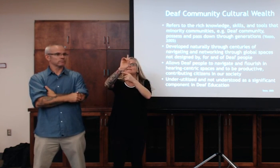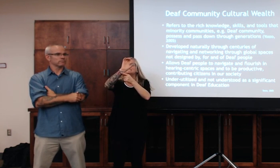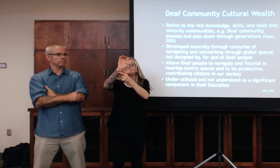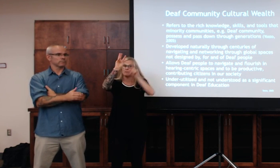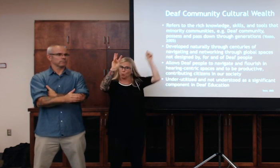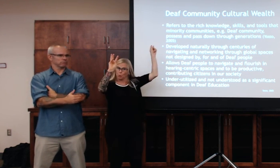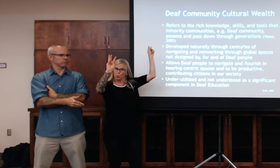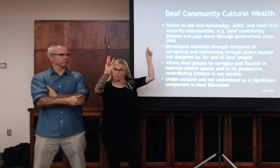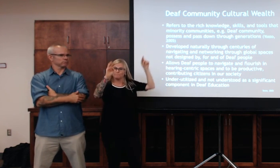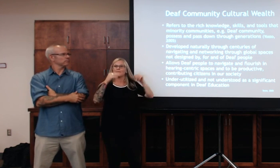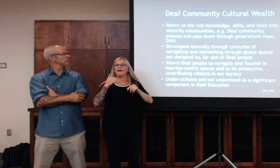Now, DCCW,